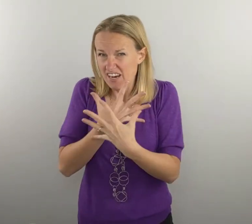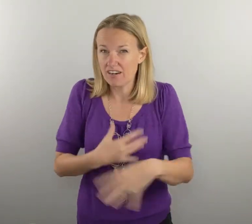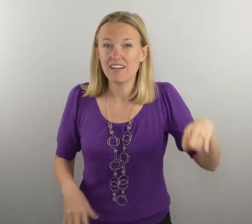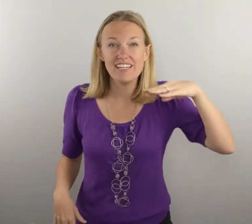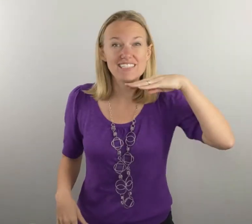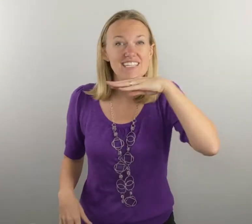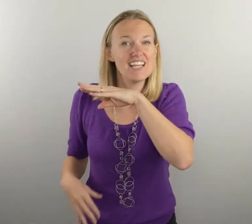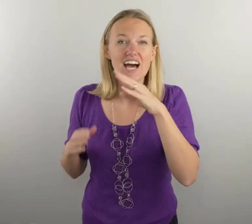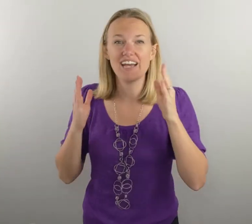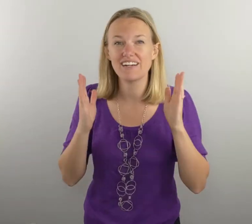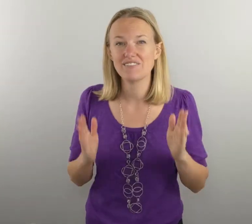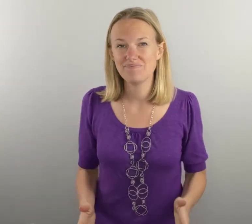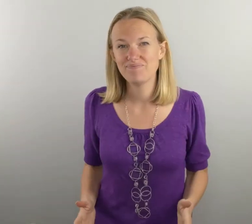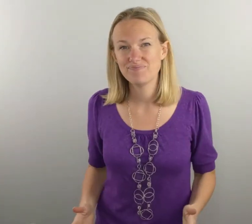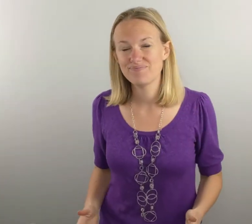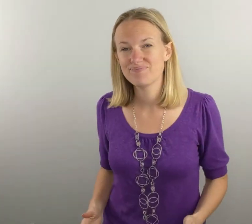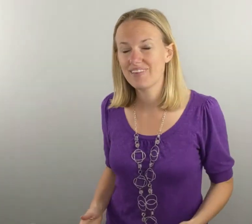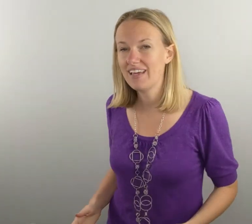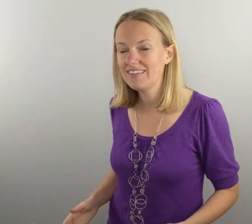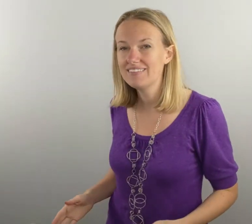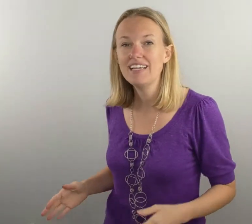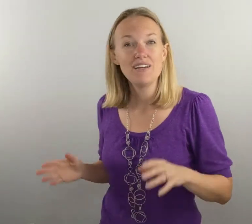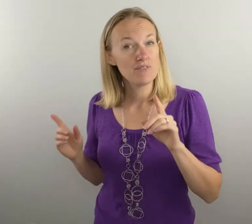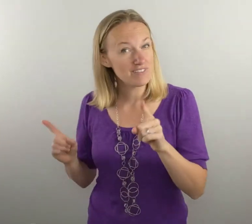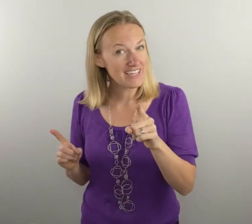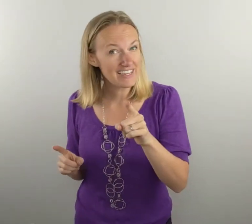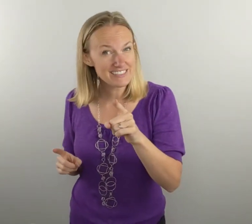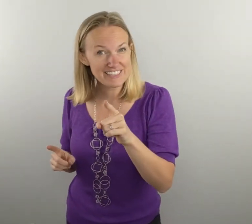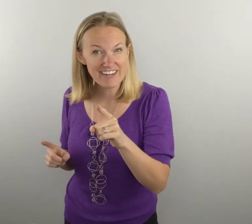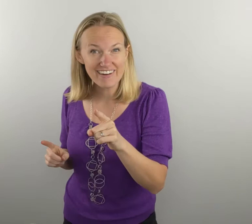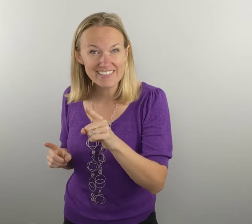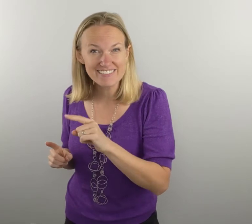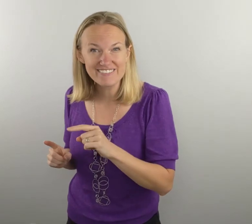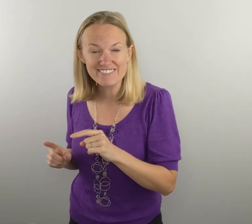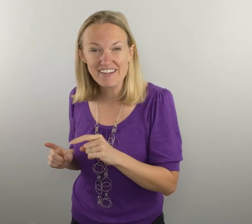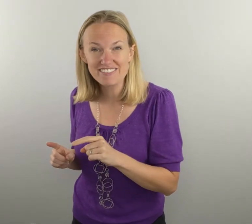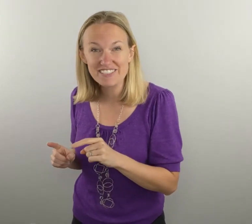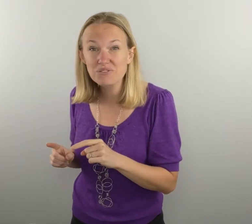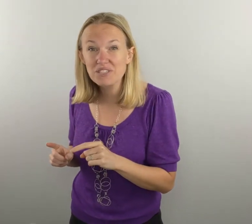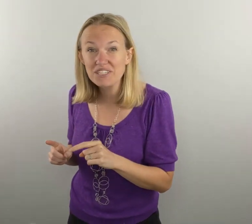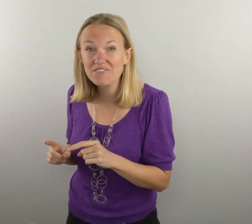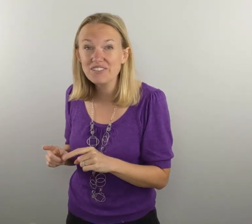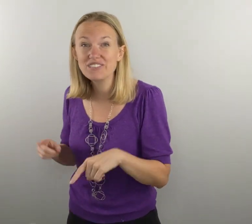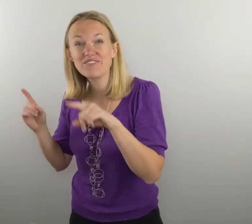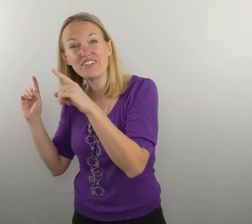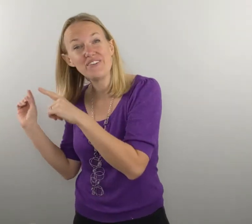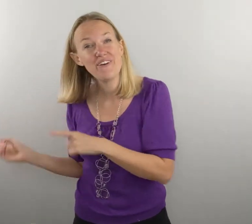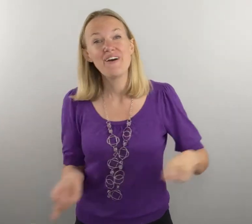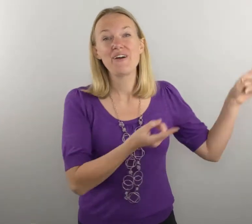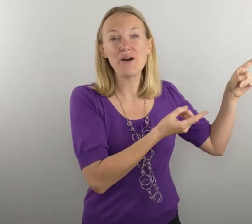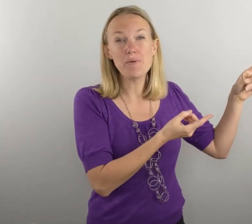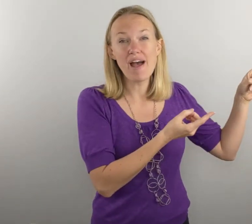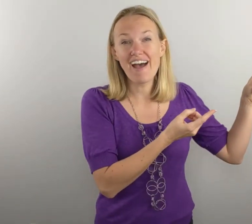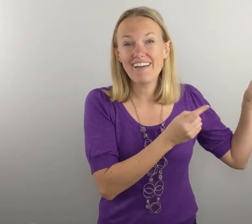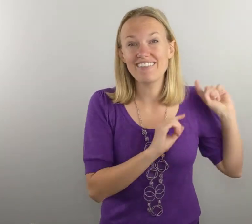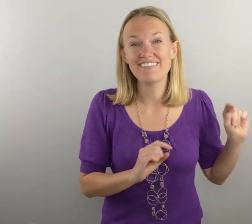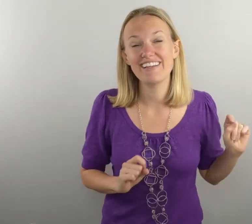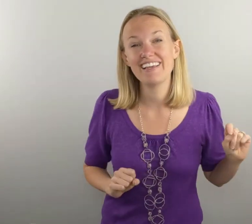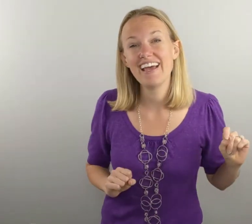fear is a liar. Okay? We learned that yesterday, right? So if that was just really confusing for you, go back, learn it again,